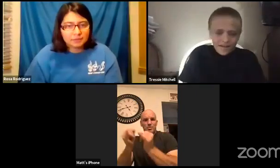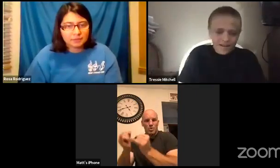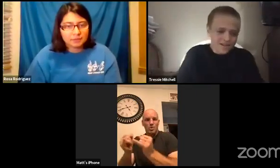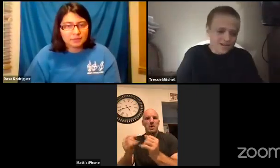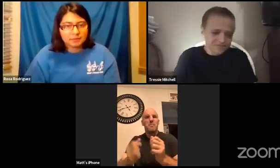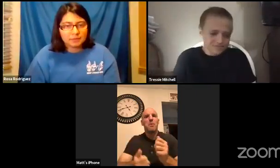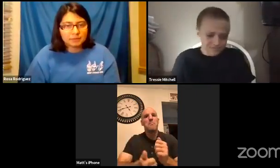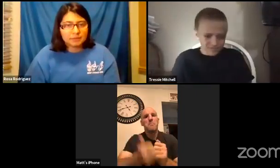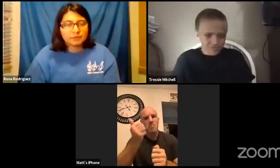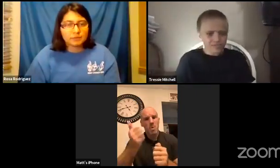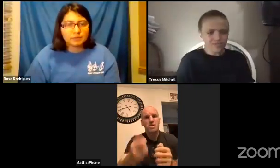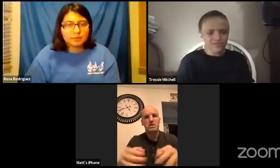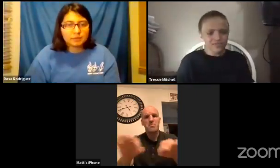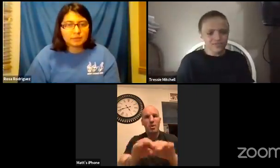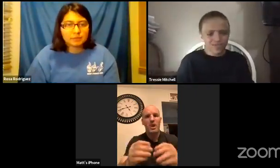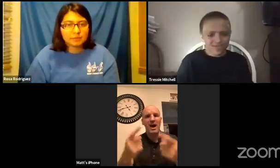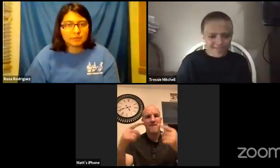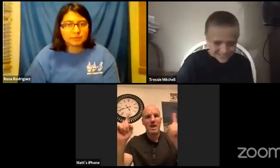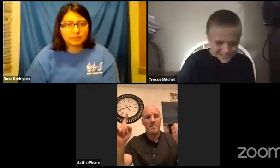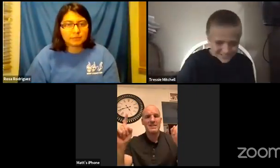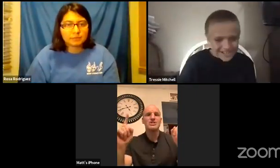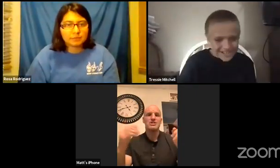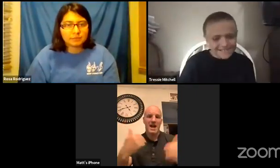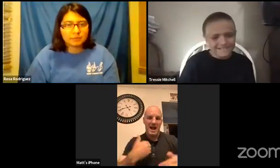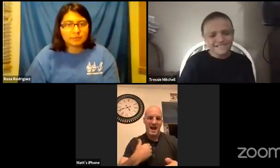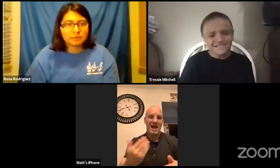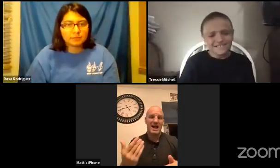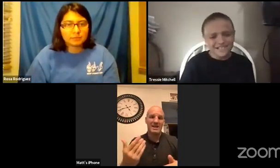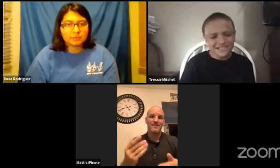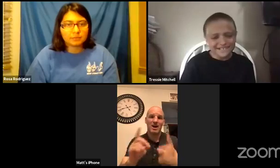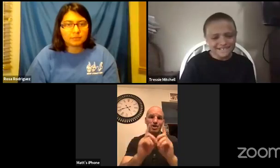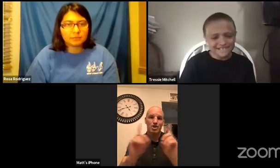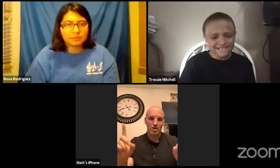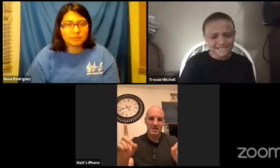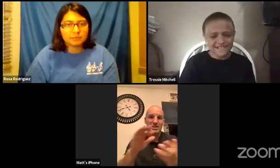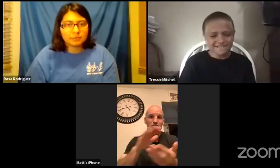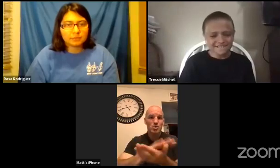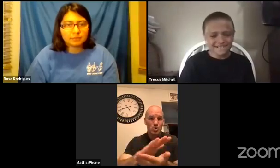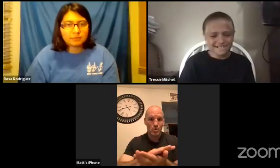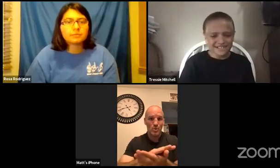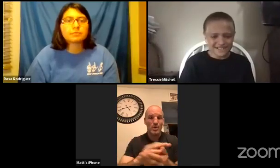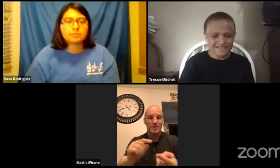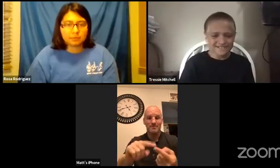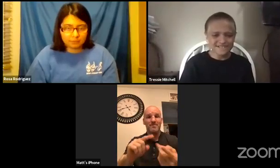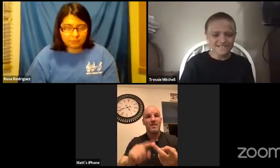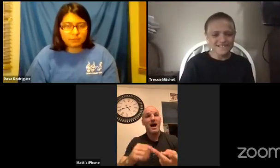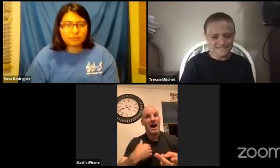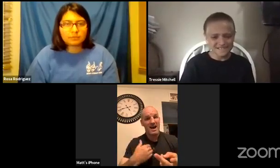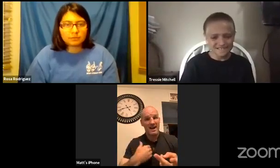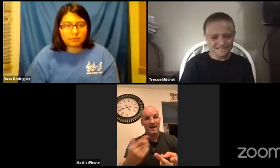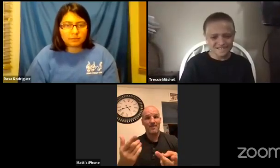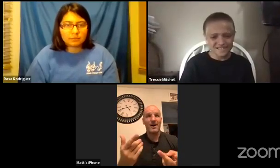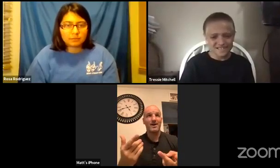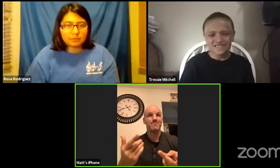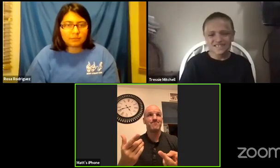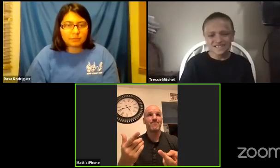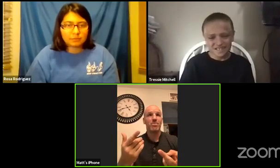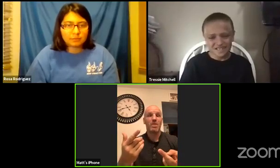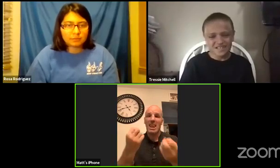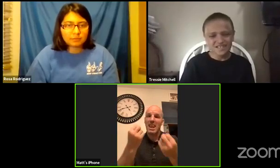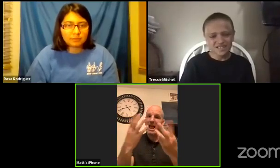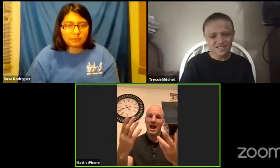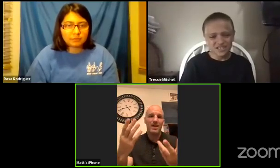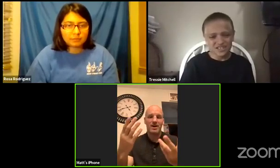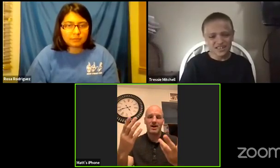only um, as an individual, I think it's very important to mention